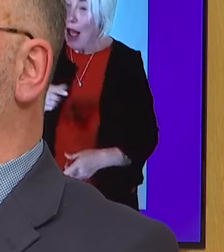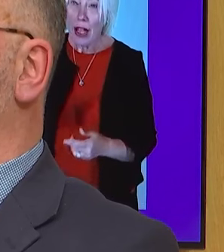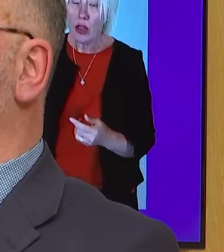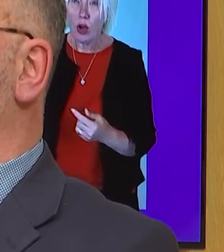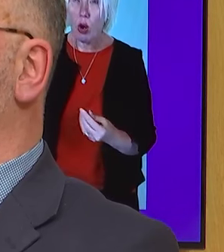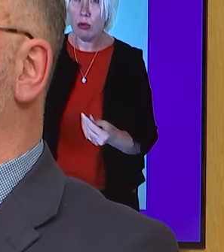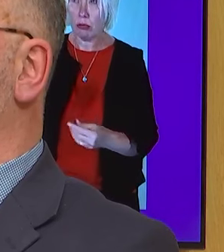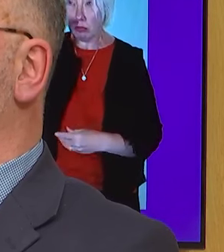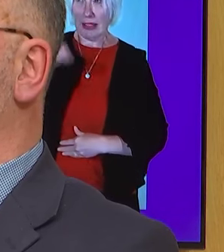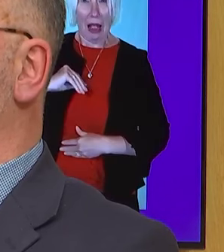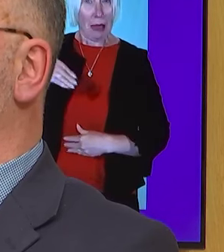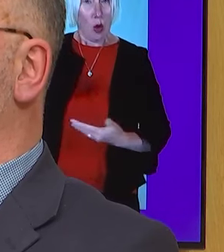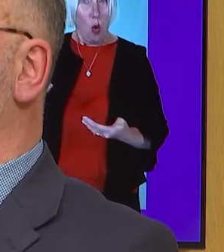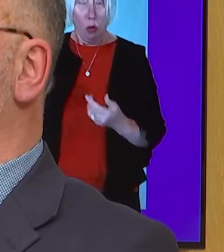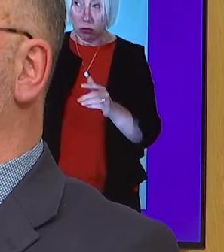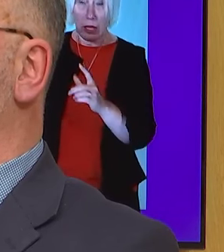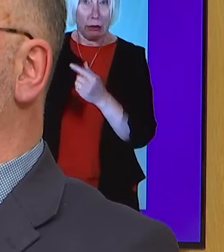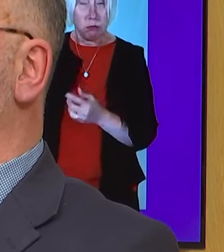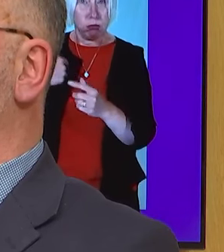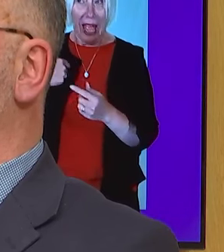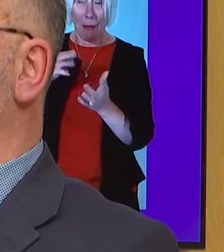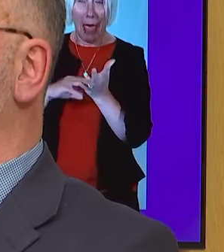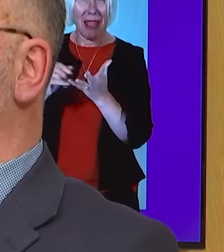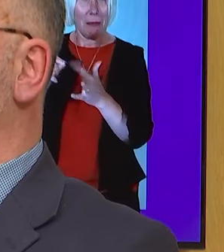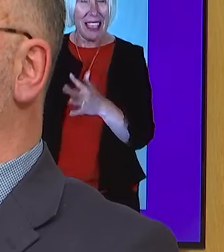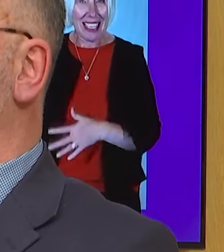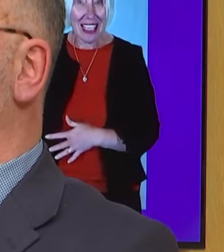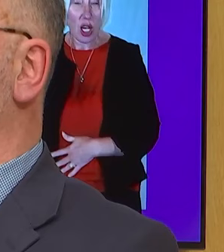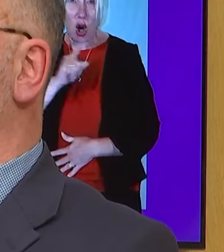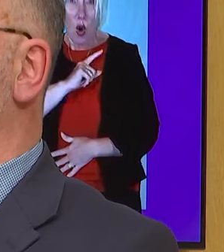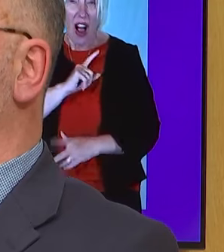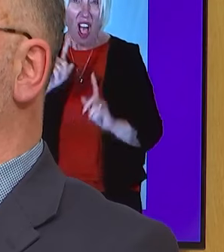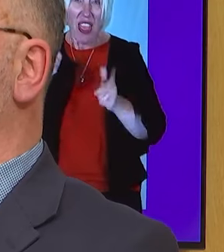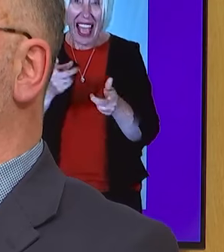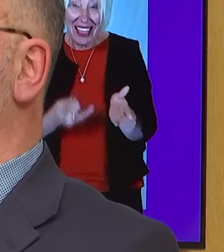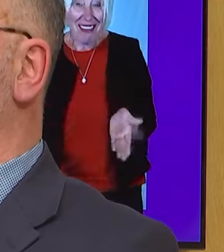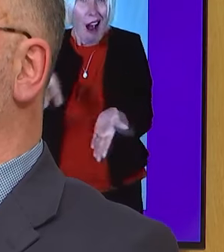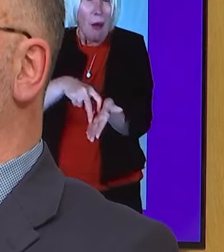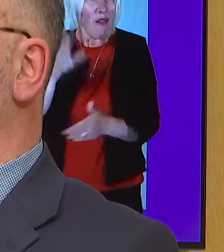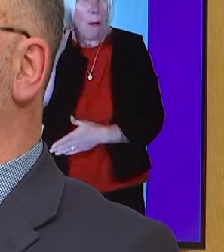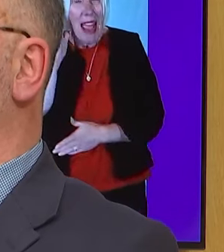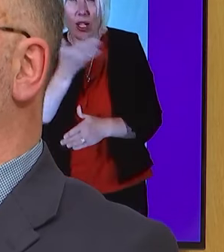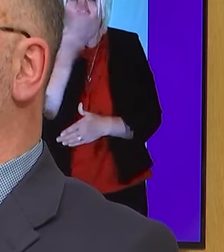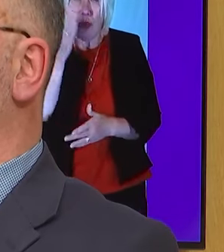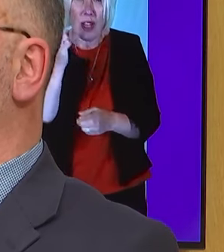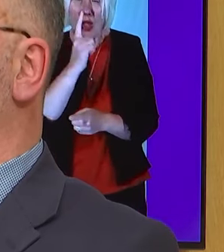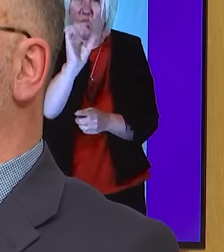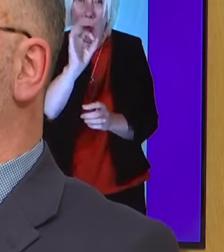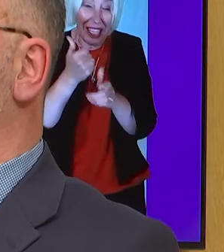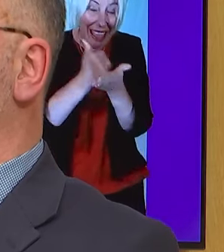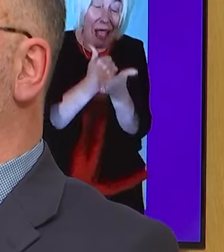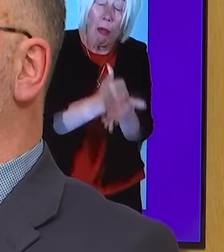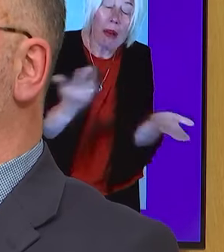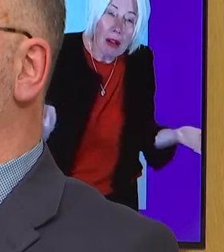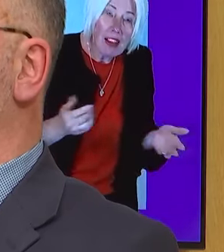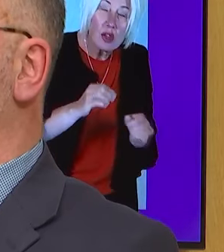tell them? To tell me about it as their MSP. I said, because they can't get out of bed because they don't have any social care. How do you expect people to advocate for their